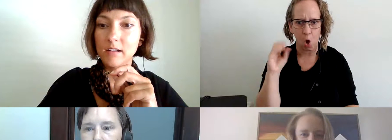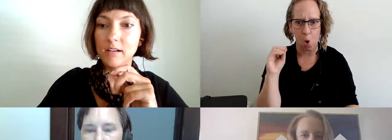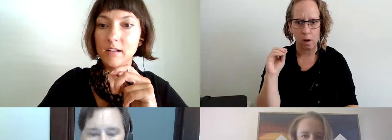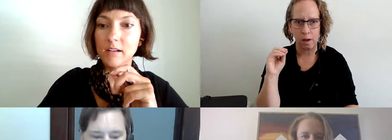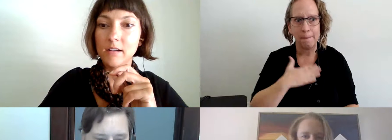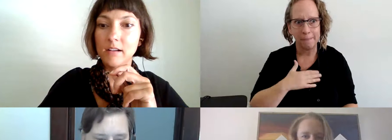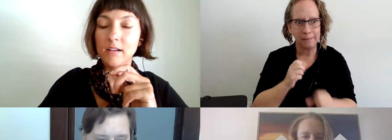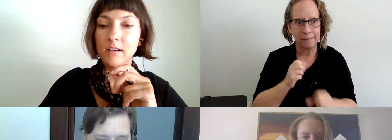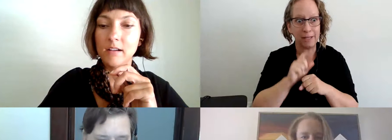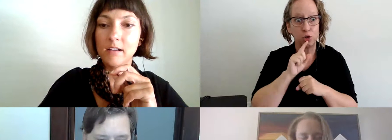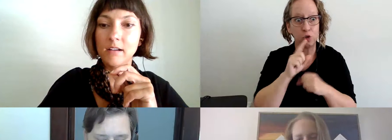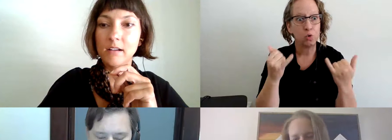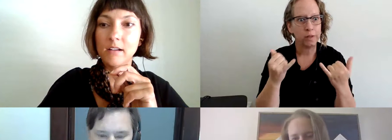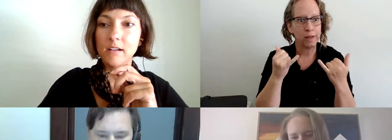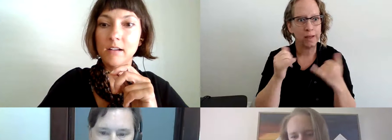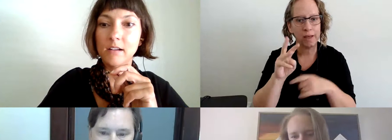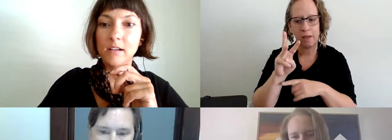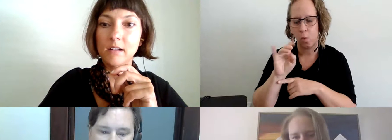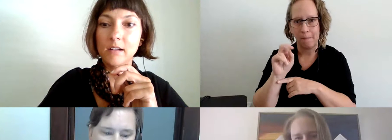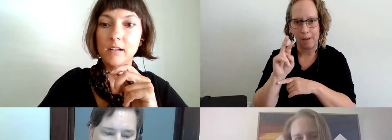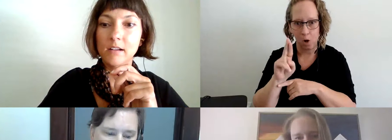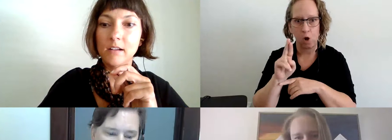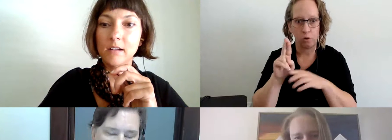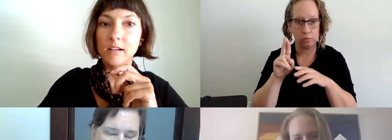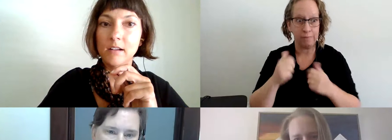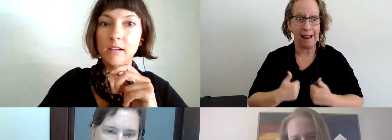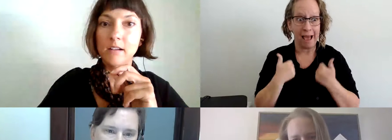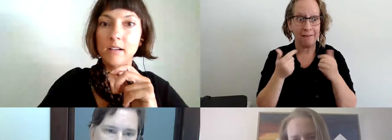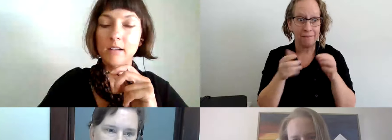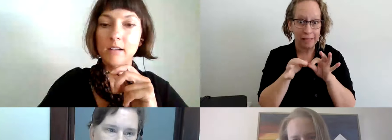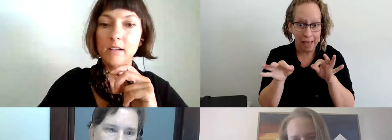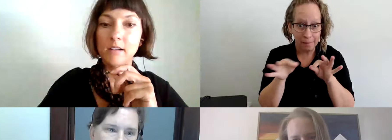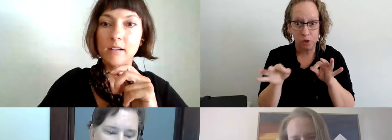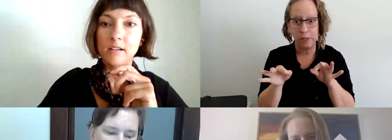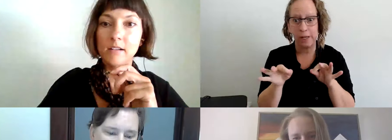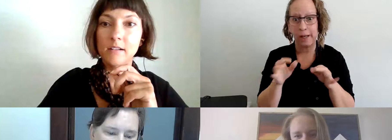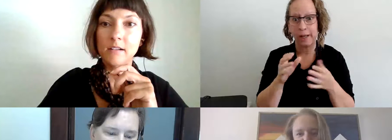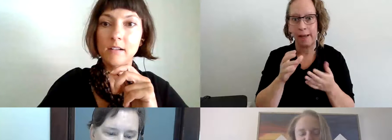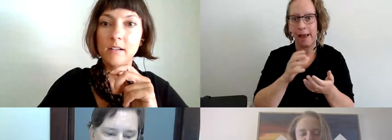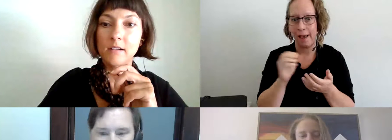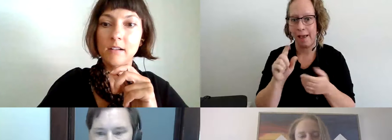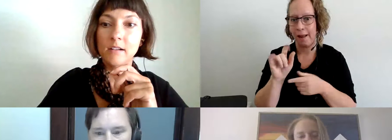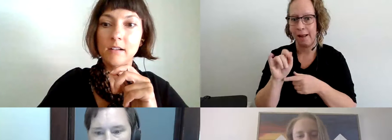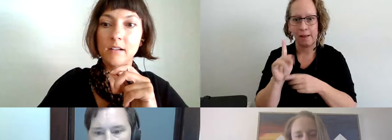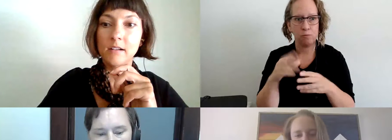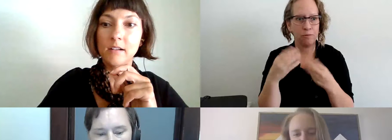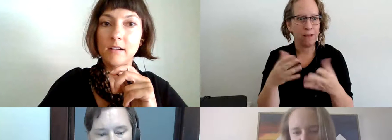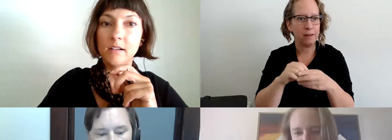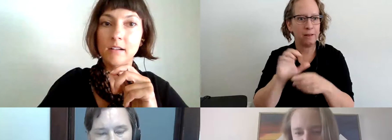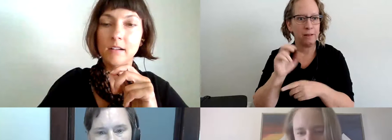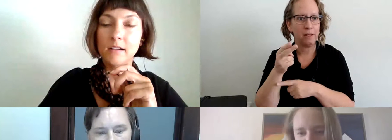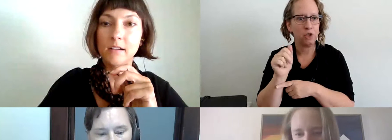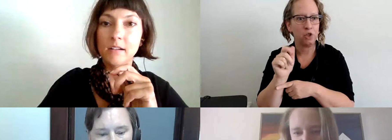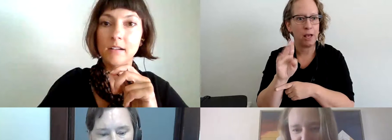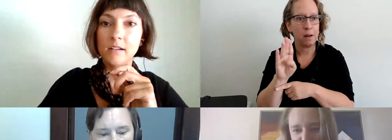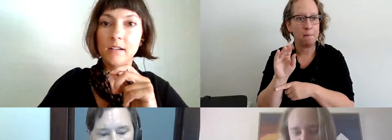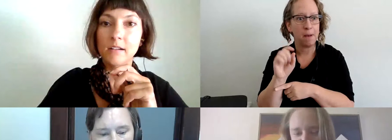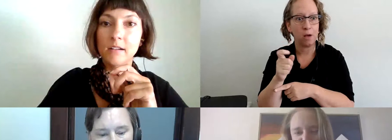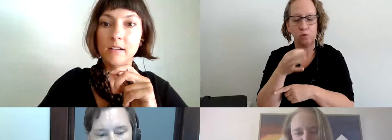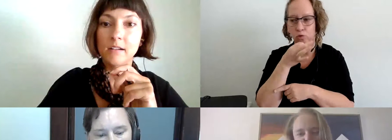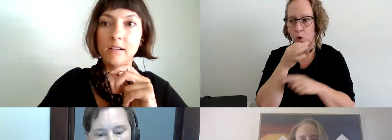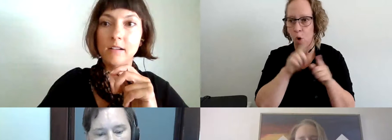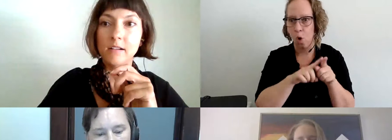Please be aware that today's webinar session is being live captioned and the link is provided in the chat box shortly, as well as